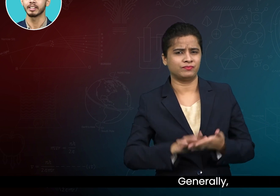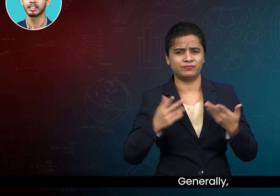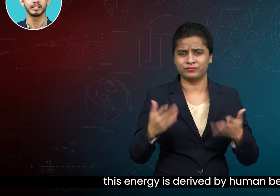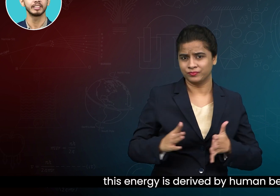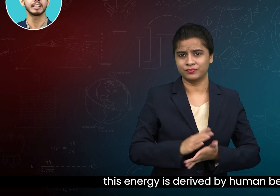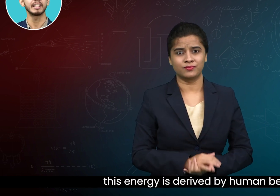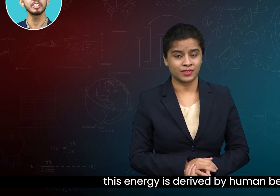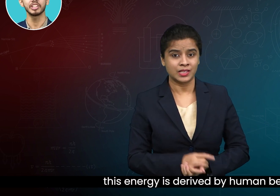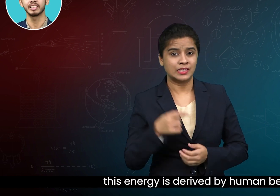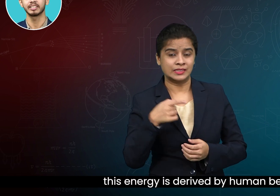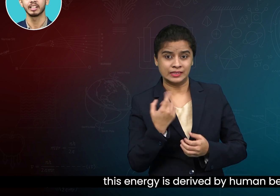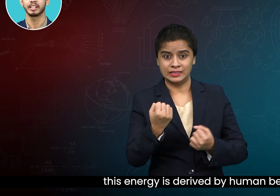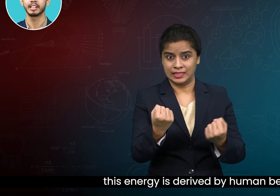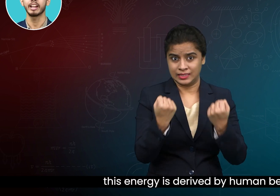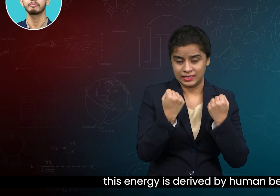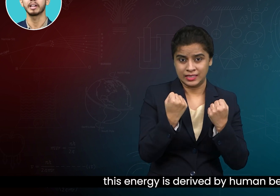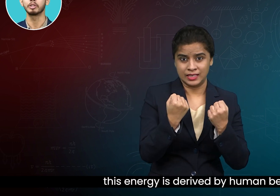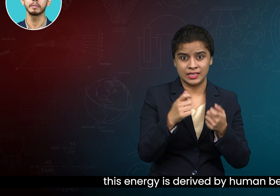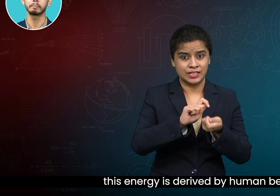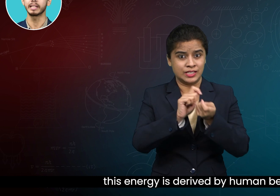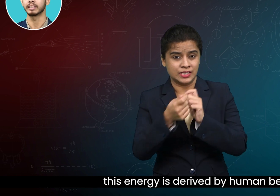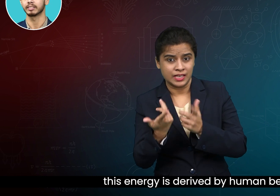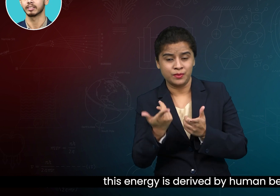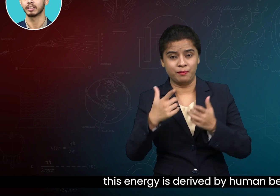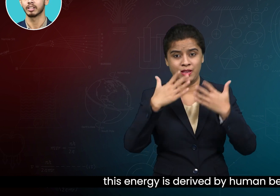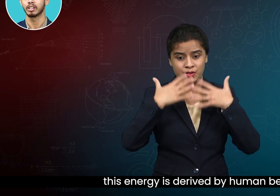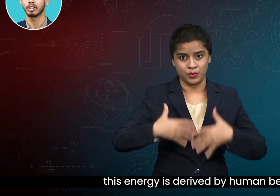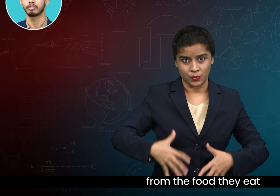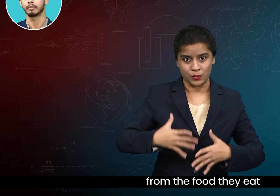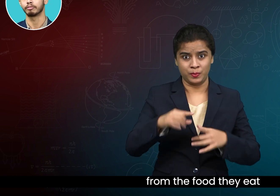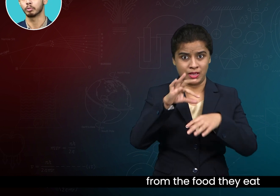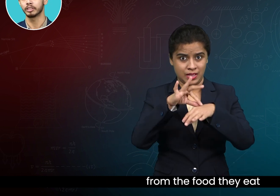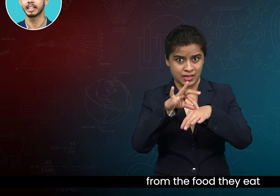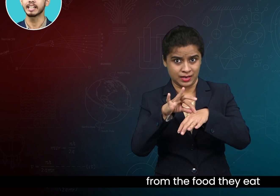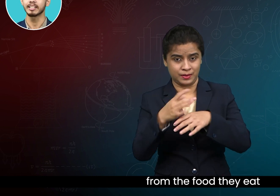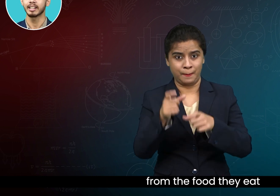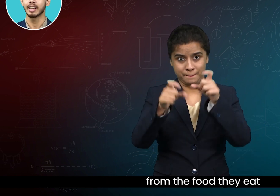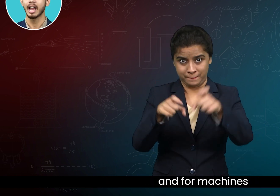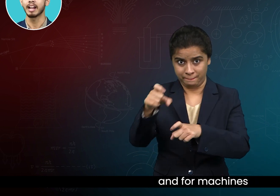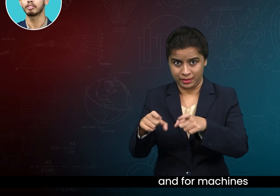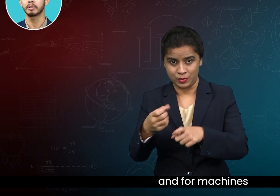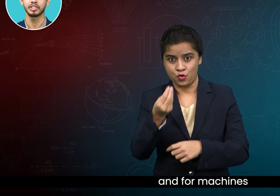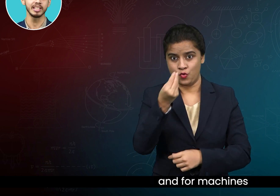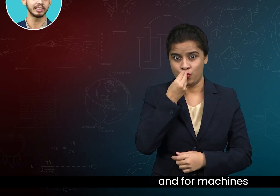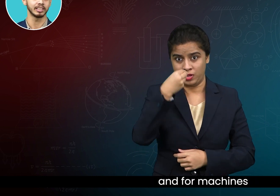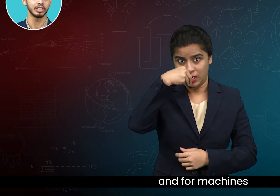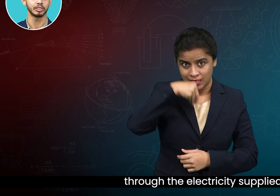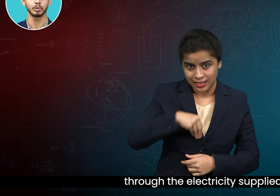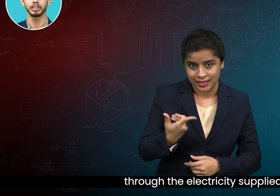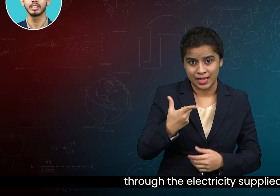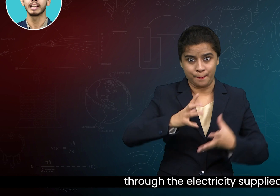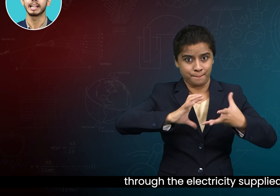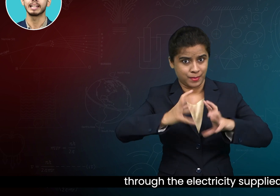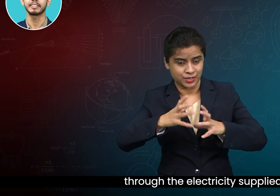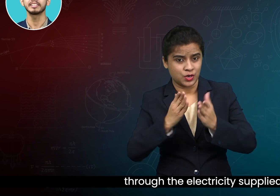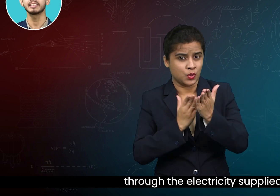Generally, this energy is derived by human beings from the food they eat and for machines through